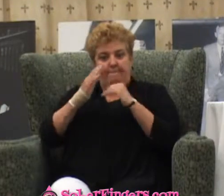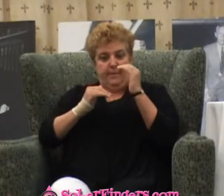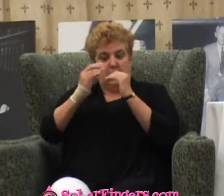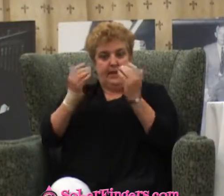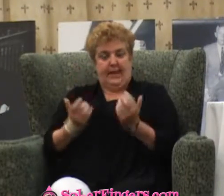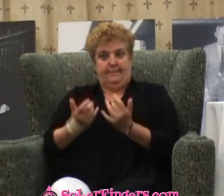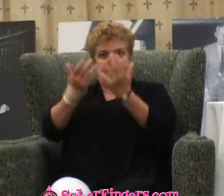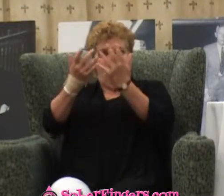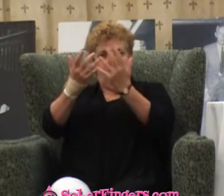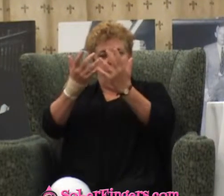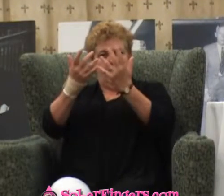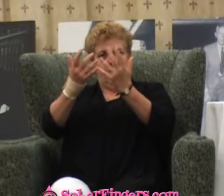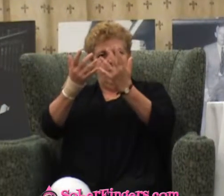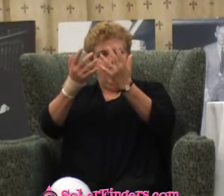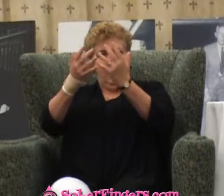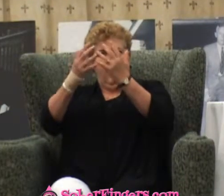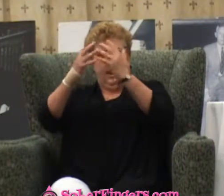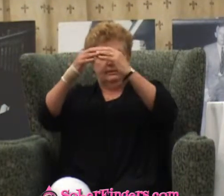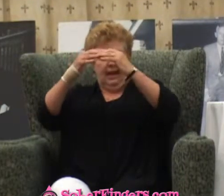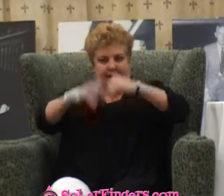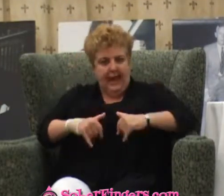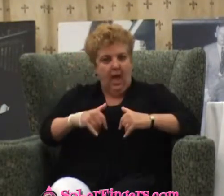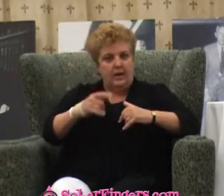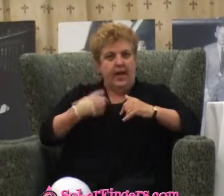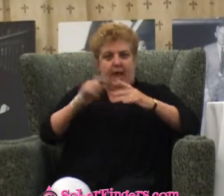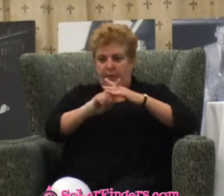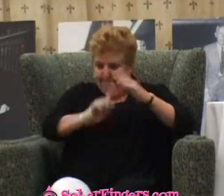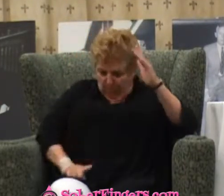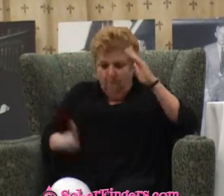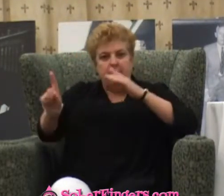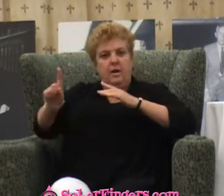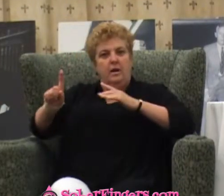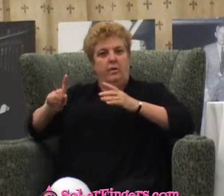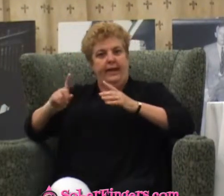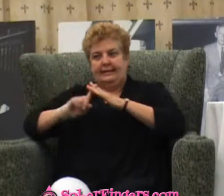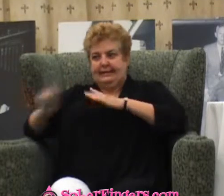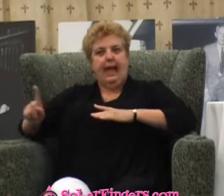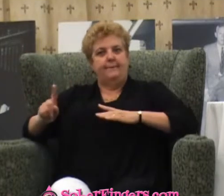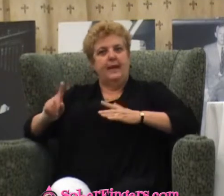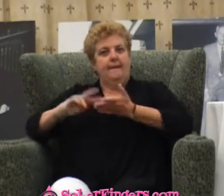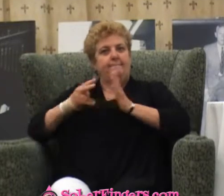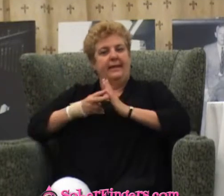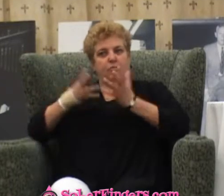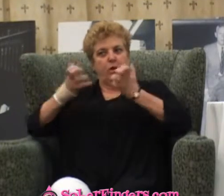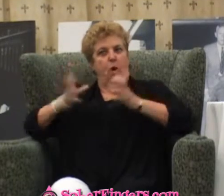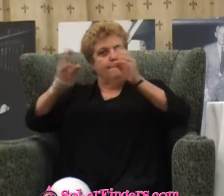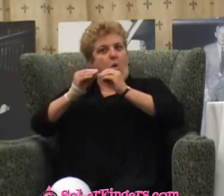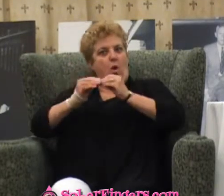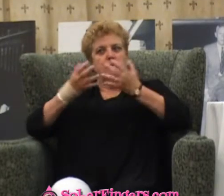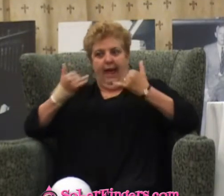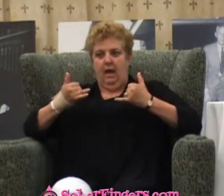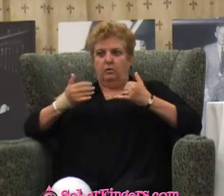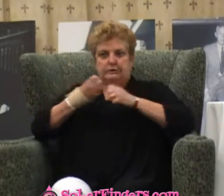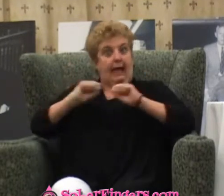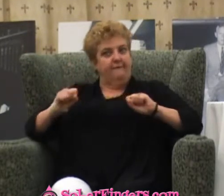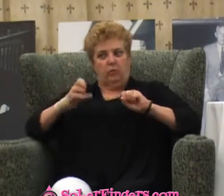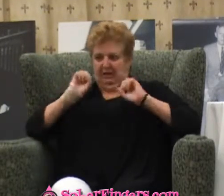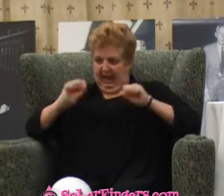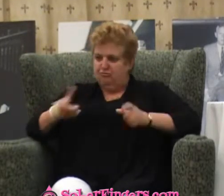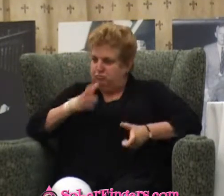You know, if you're feeling heroic because you gave up your big Thursday night to hang out with us, this is the only place on God's earth where they'll actually